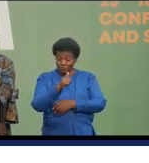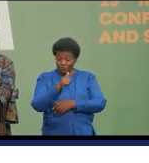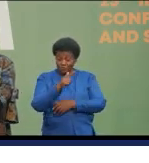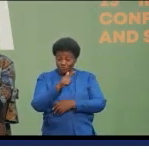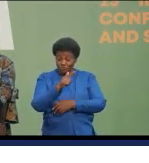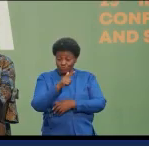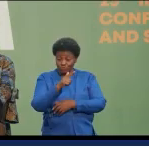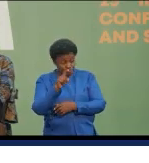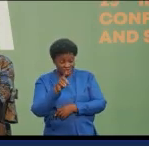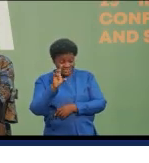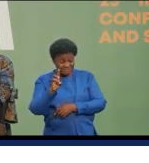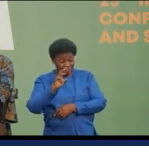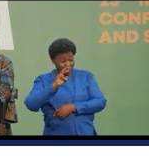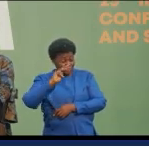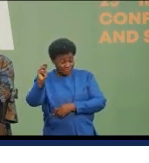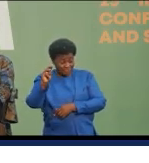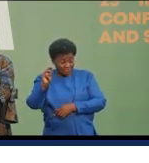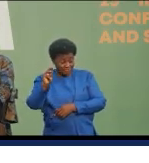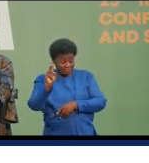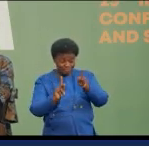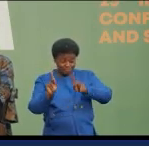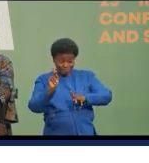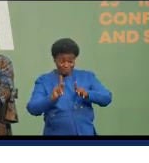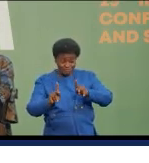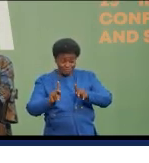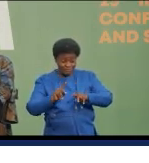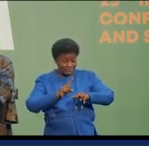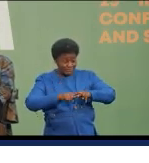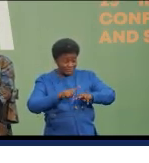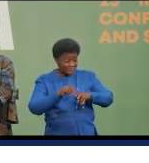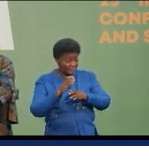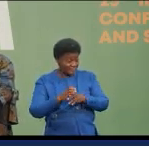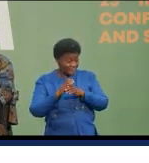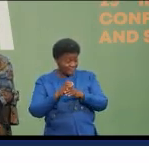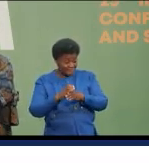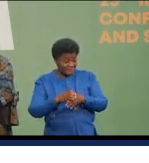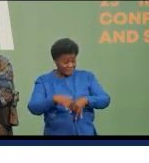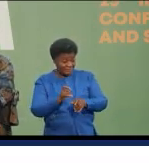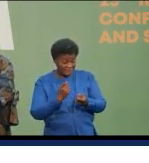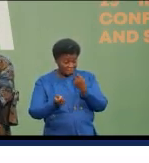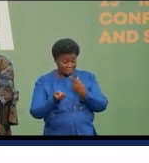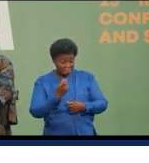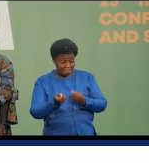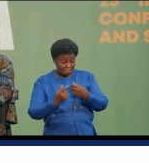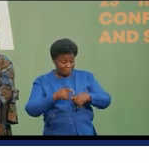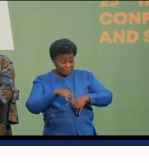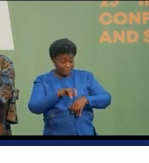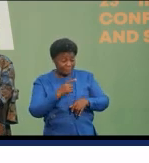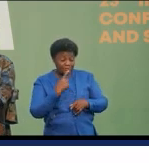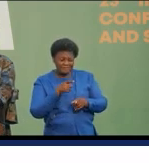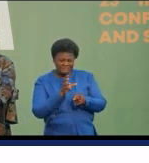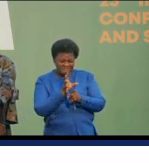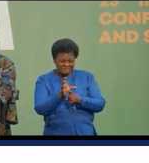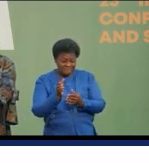21.7 million people on HIV treatment. And this has been the driving force